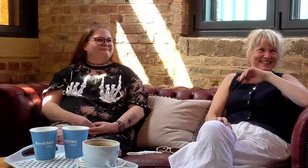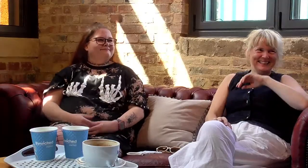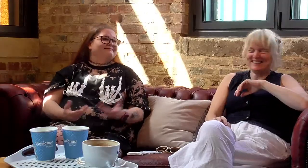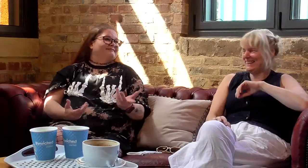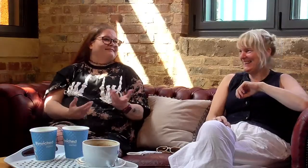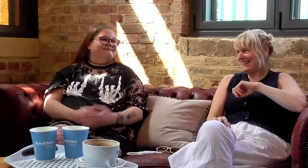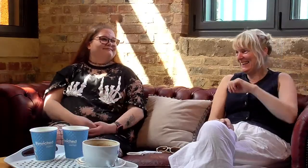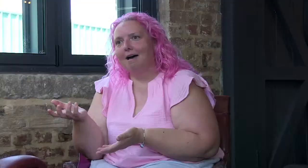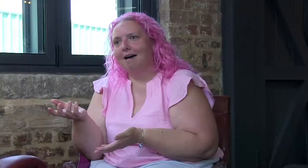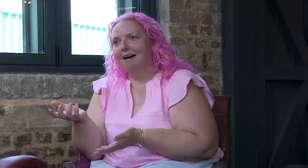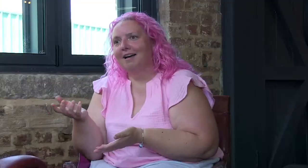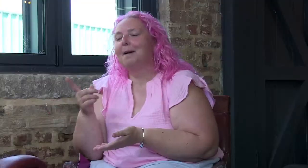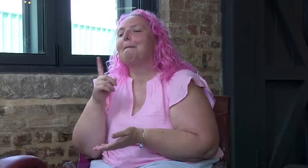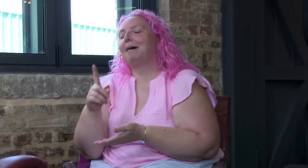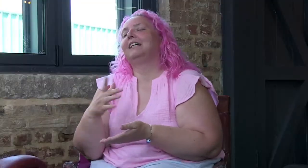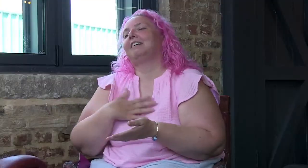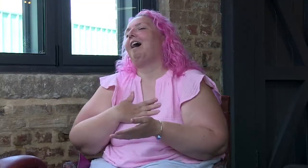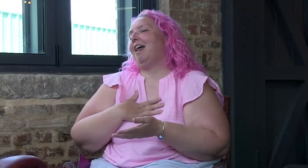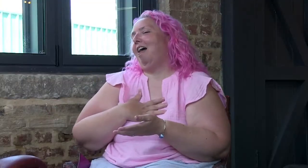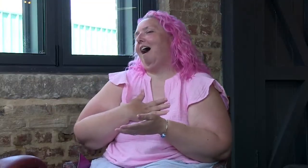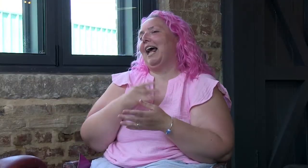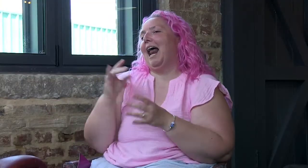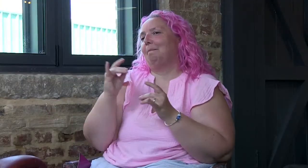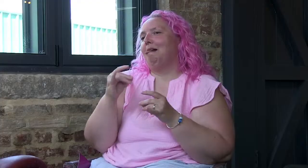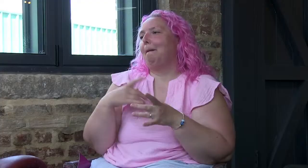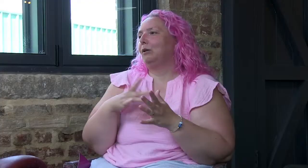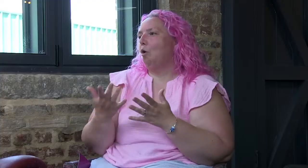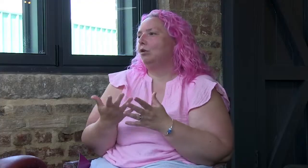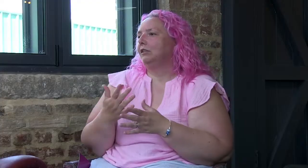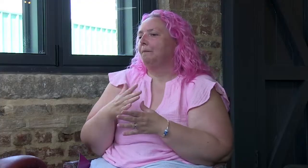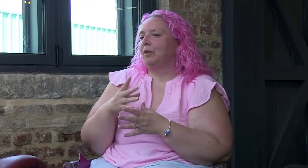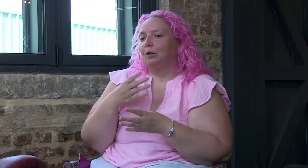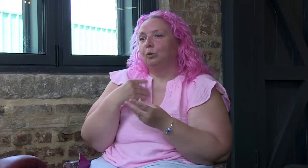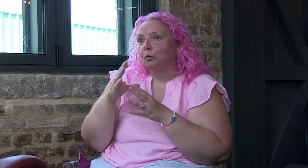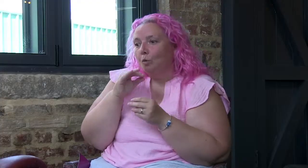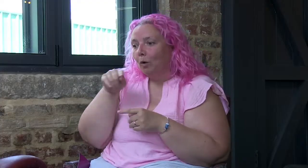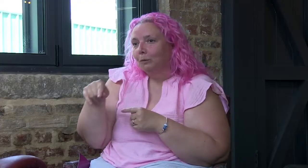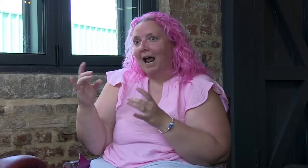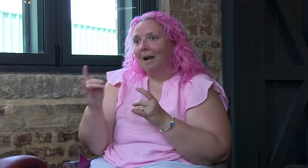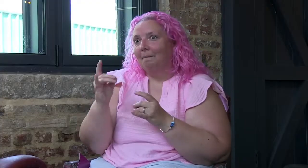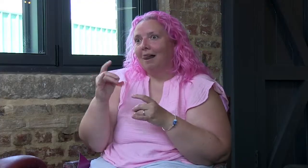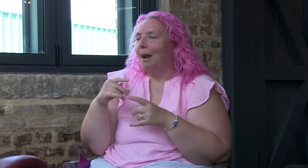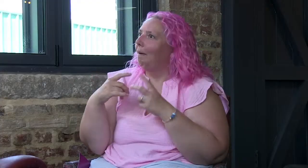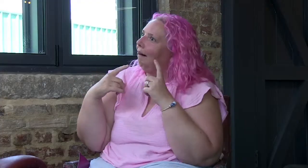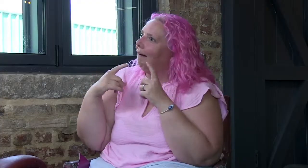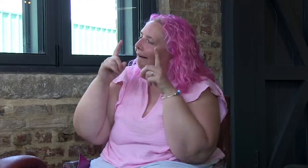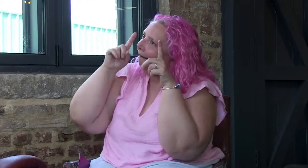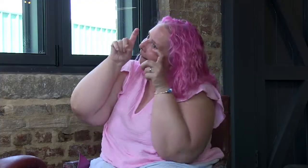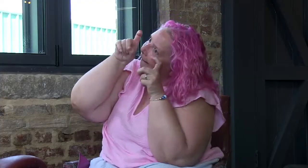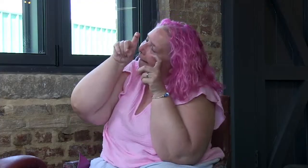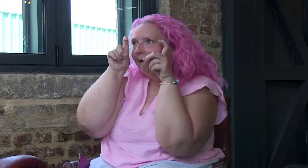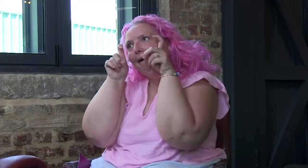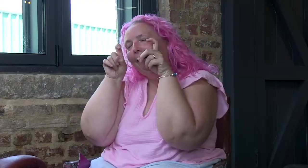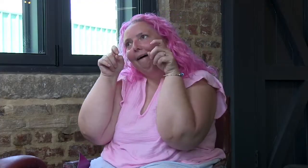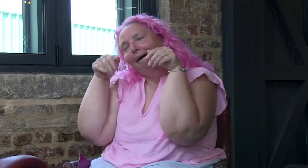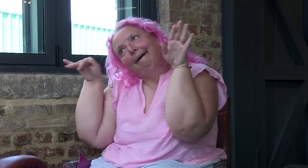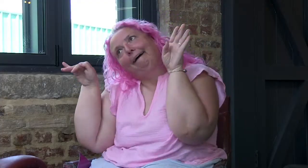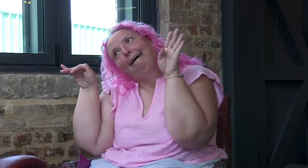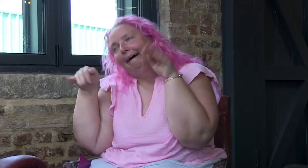and so they remember. It helps me remember that I need to look after them. Obviously, I love animals as well, and I'm used to talking to them. I talk to them all the time, and they just